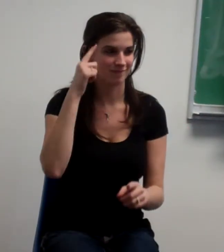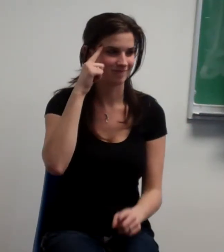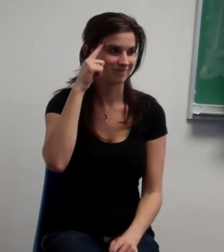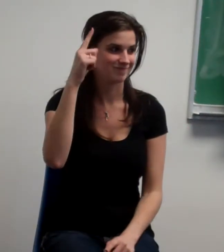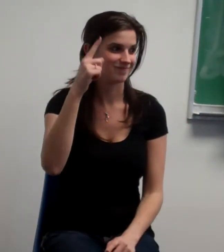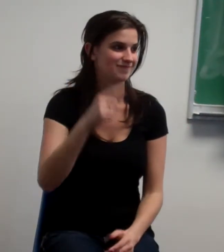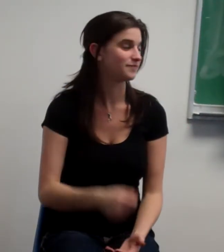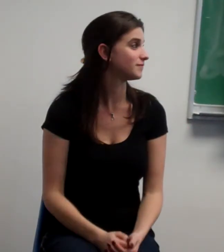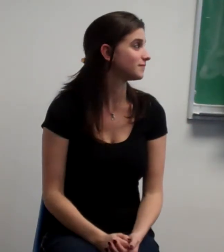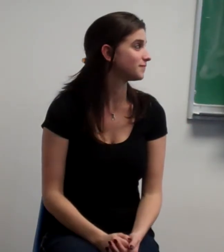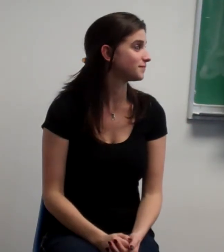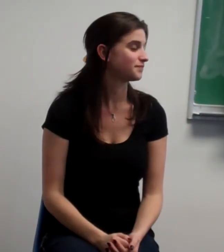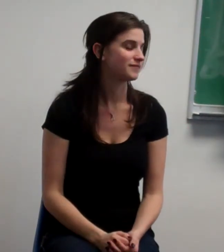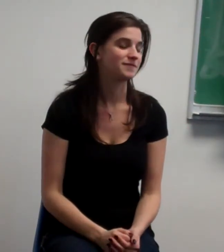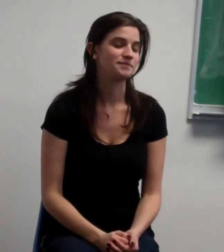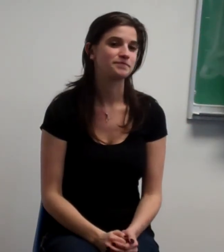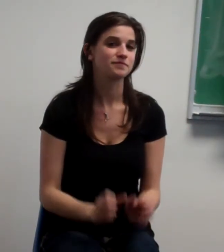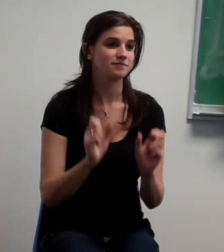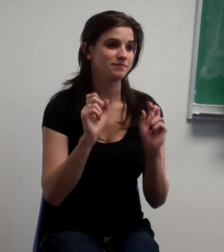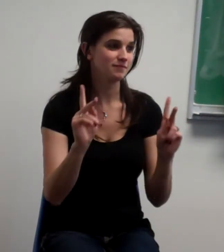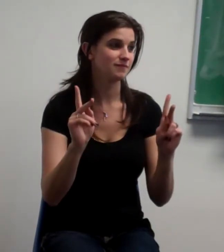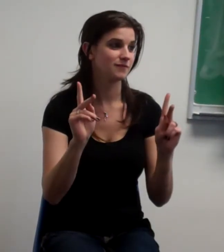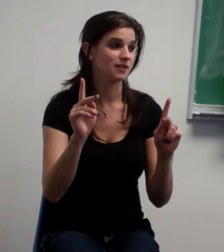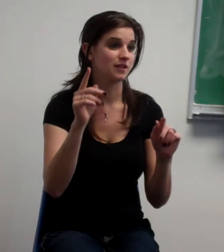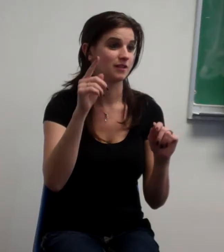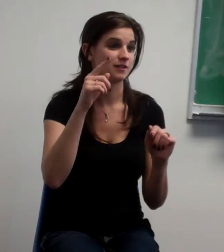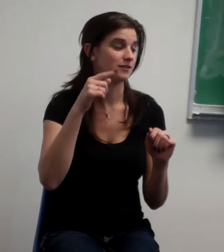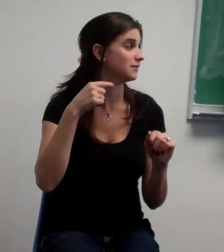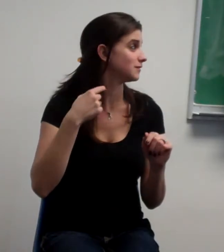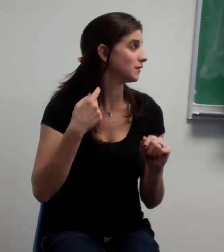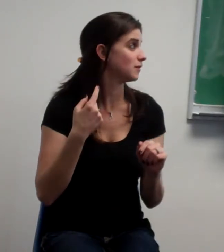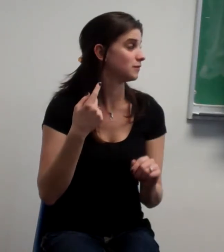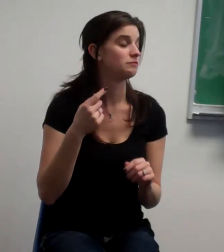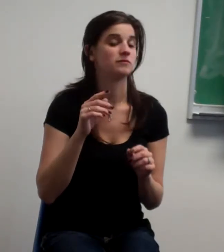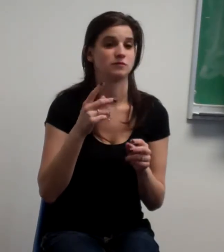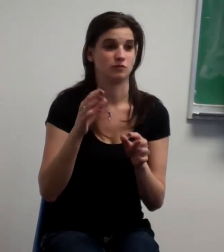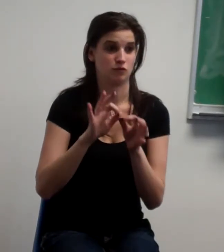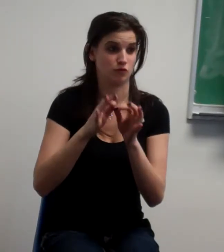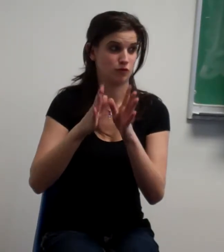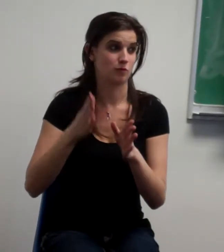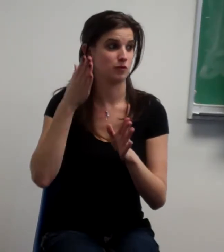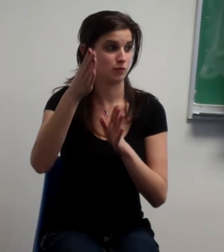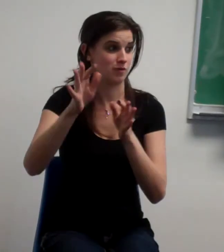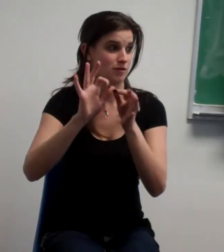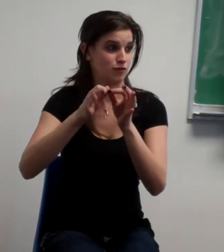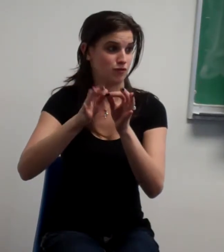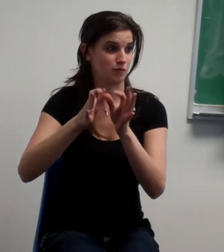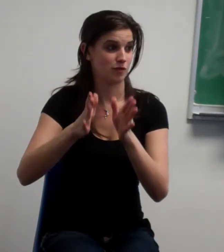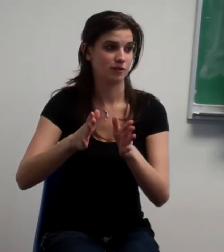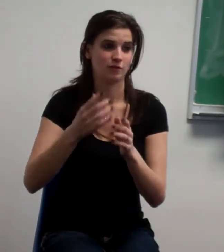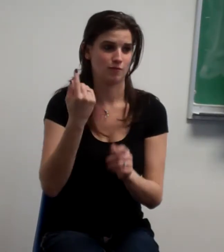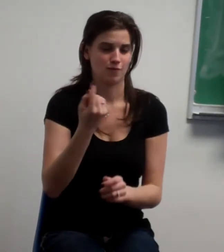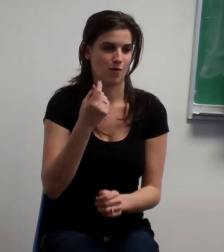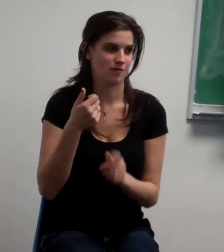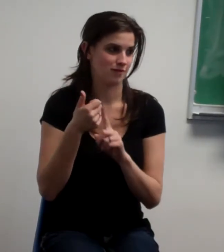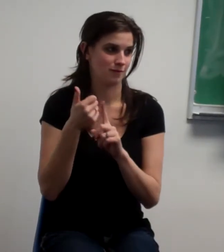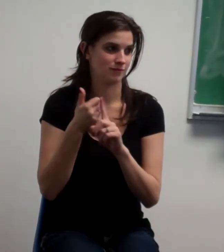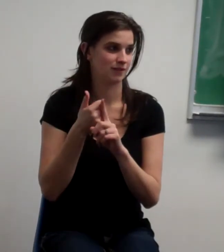with. But yeah, you're going to record yourselves doing this, right? So they're just recording themselves and how they're doing